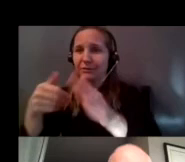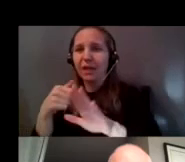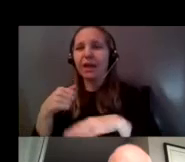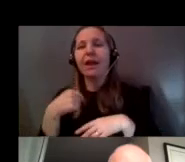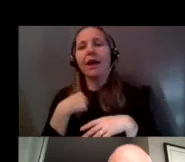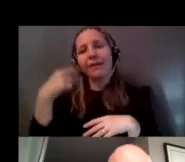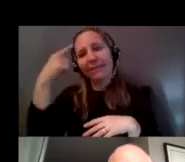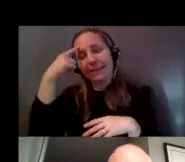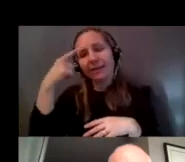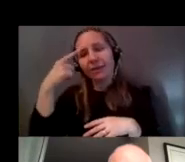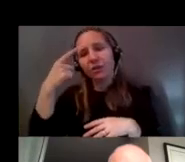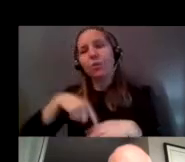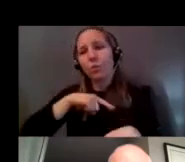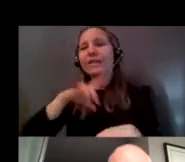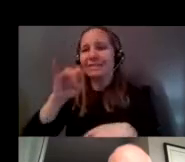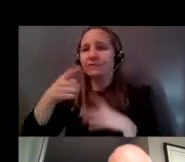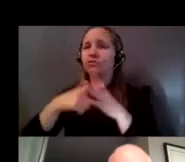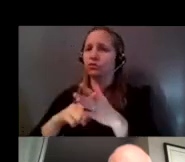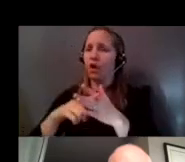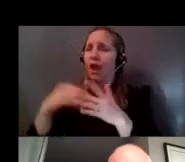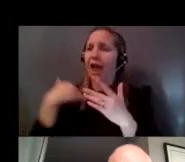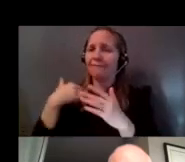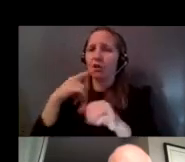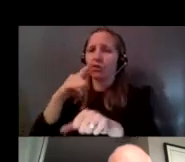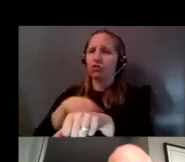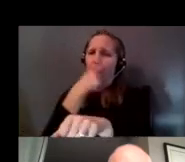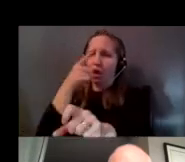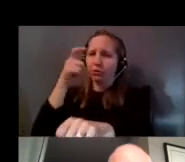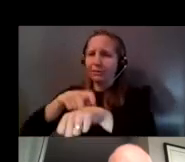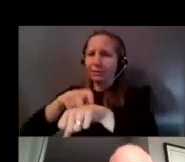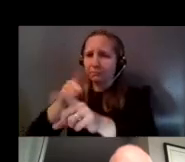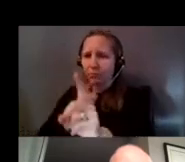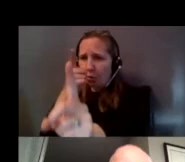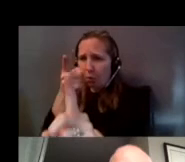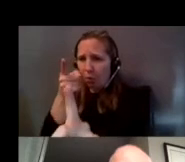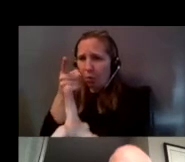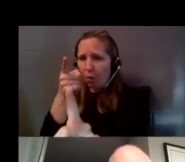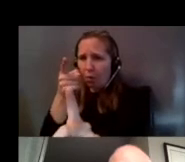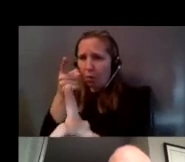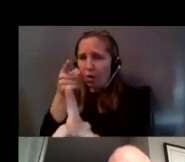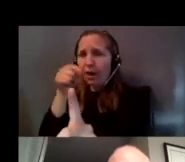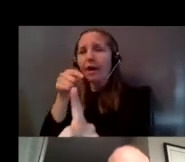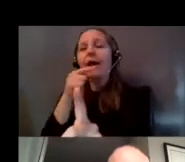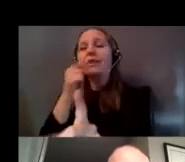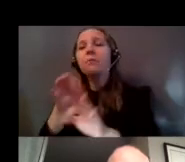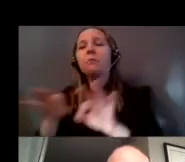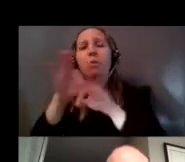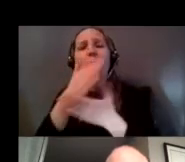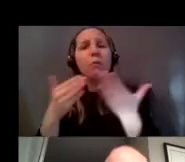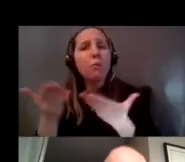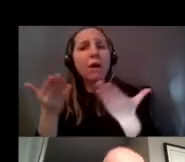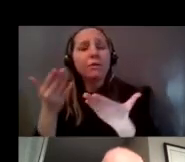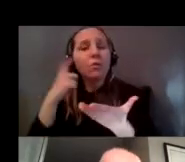some long-term goals in mind. And an important part of that is acknowledging that many of us,